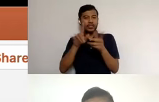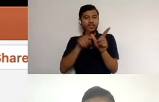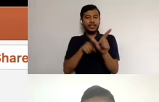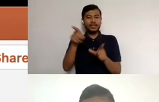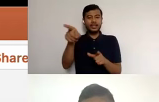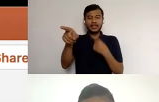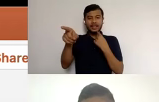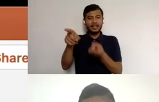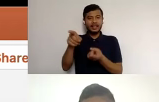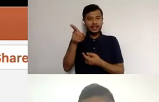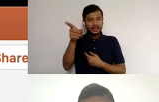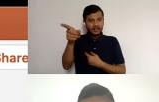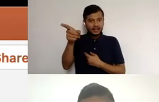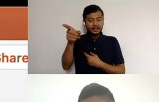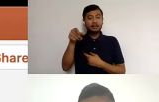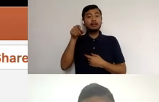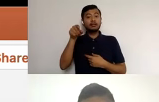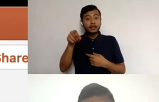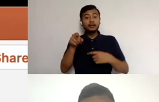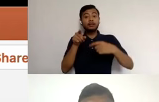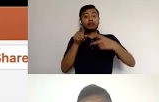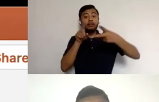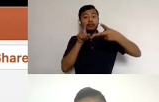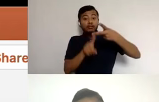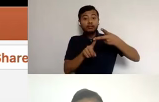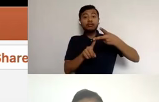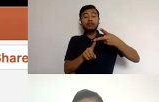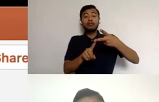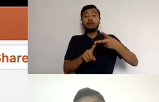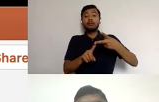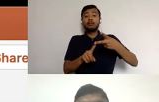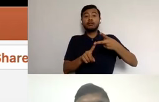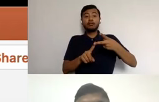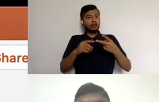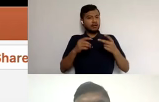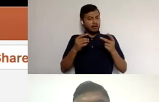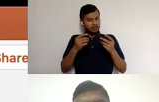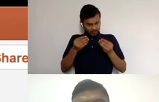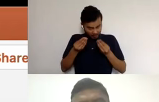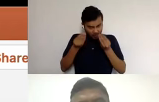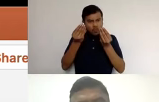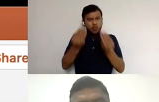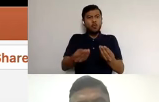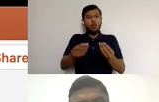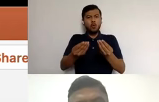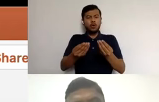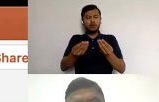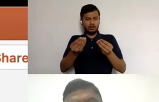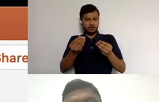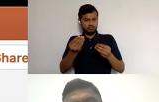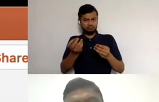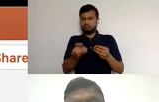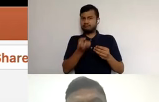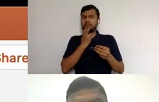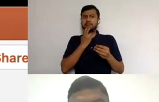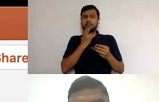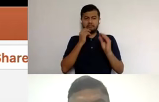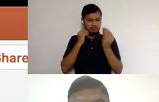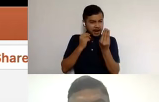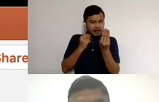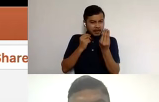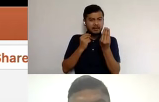multi-channel aggregation and operation and deliver higher spectrum and power efficiency, better interference